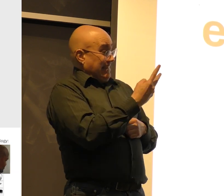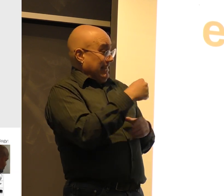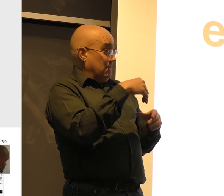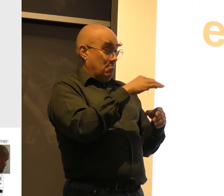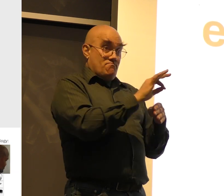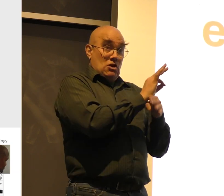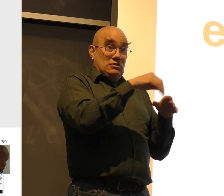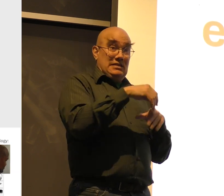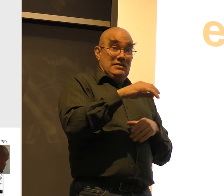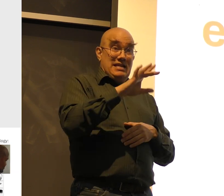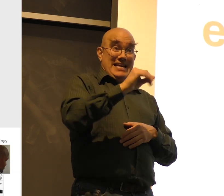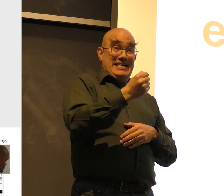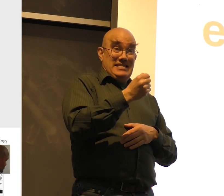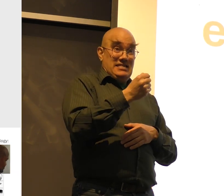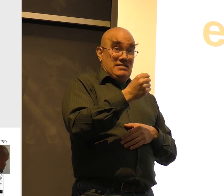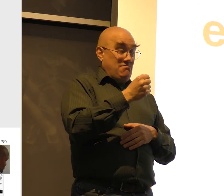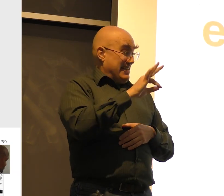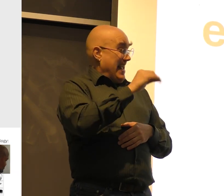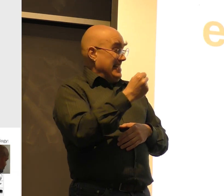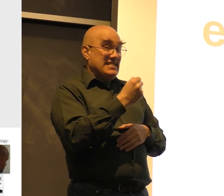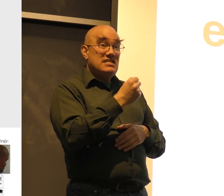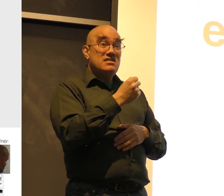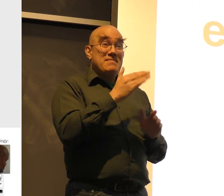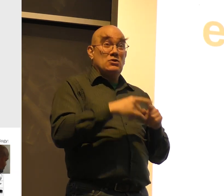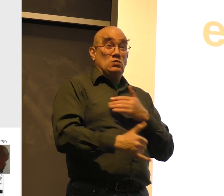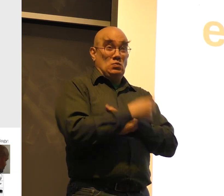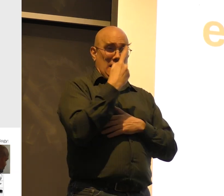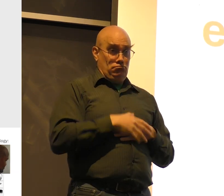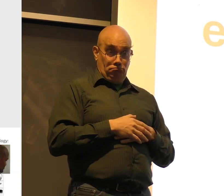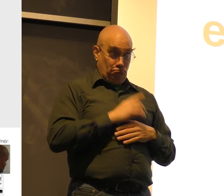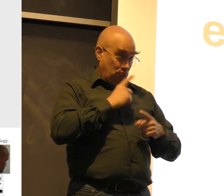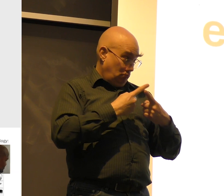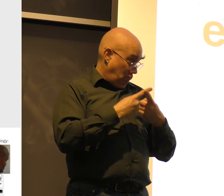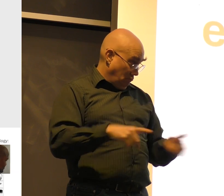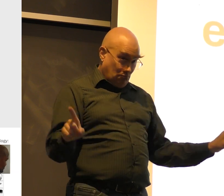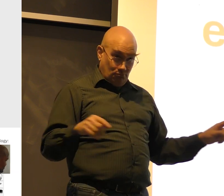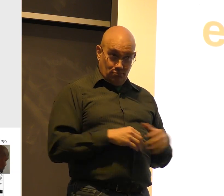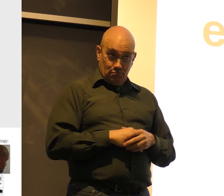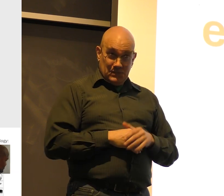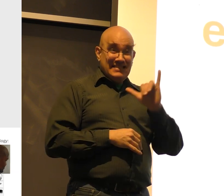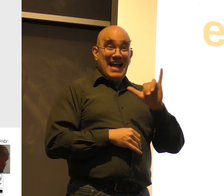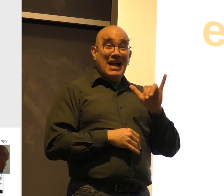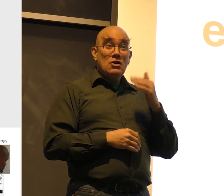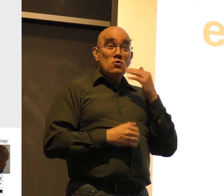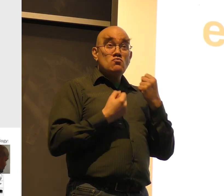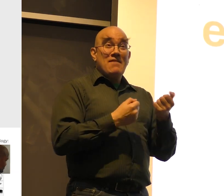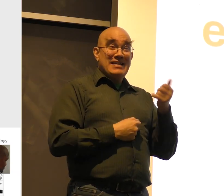implants that I see functioning, or I saw in the 1980s and the 1990s, as compared to today, are worlds apart. You